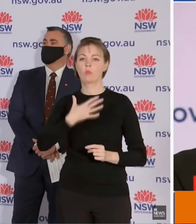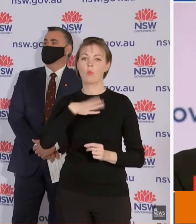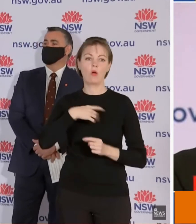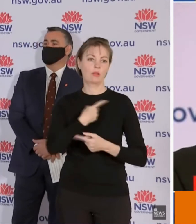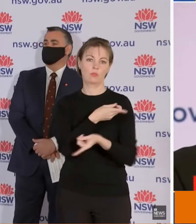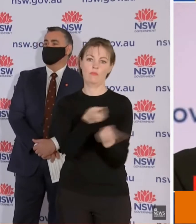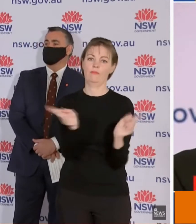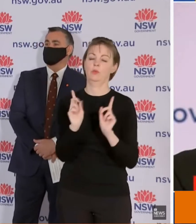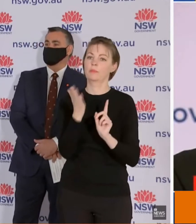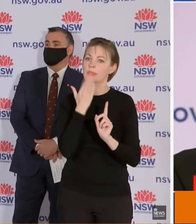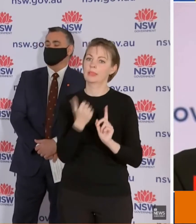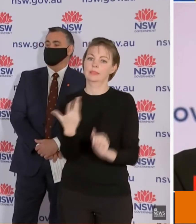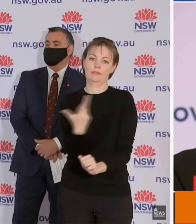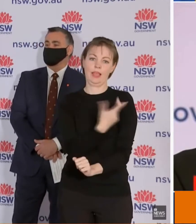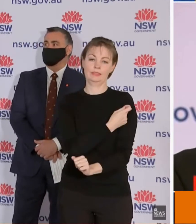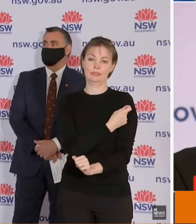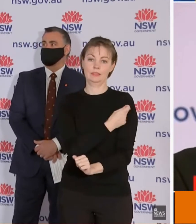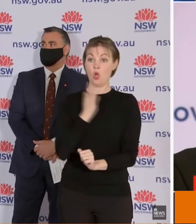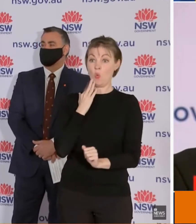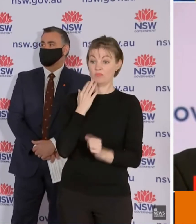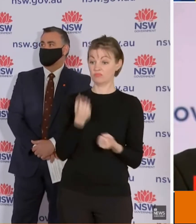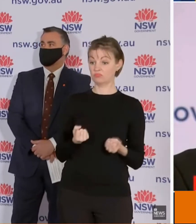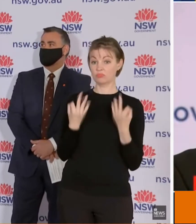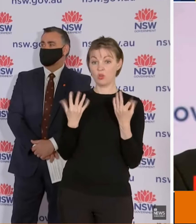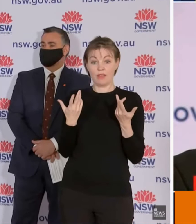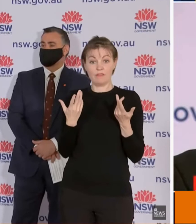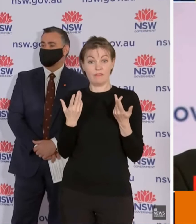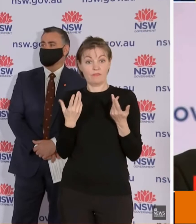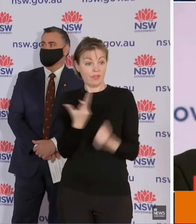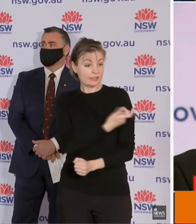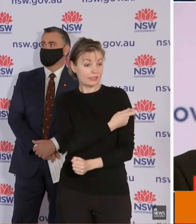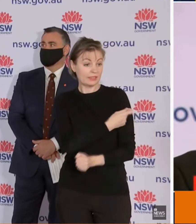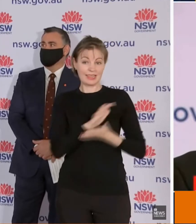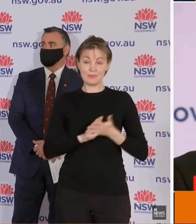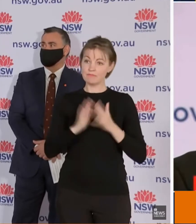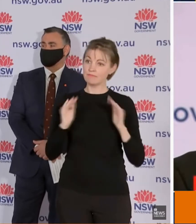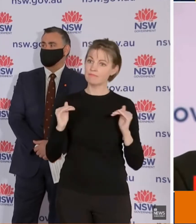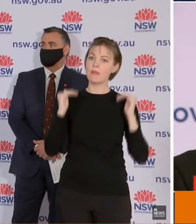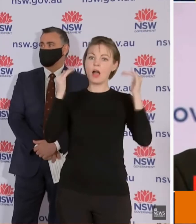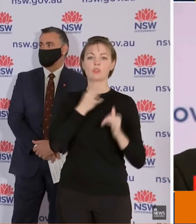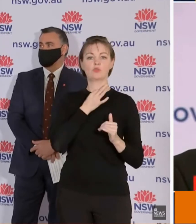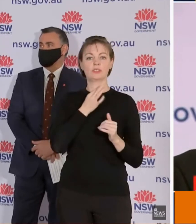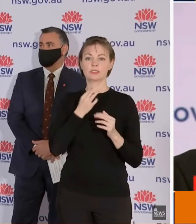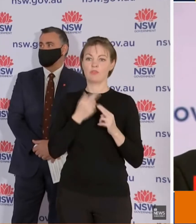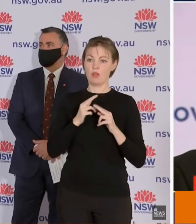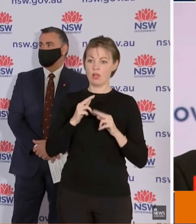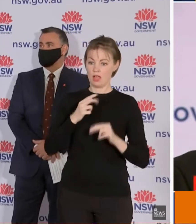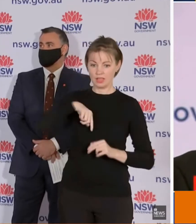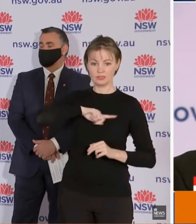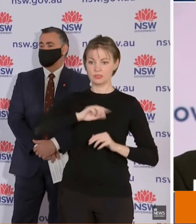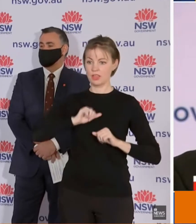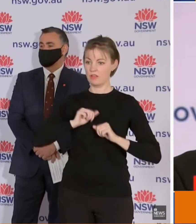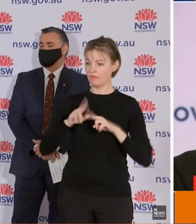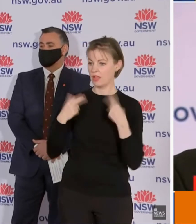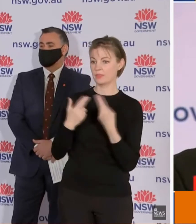as possible, because if we fail to get vaccinated, then we're putting our families at risk, we're putting our community at risk, and we're putting frontline